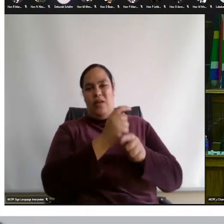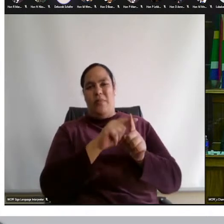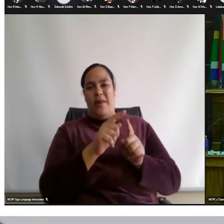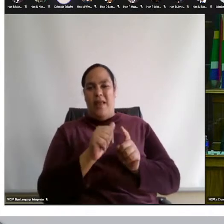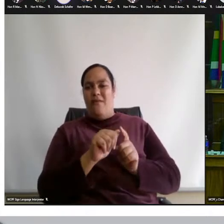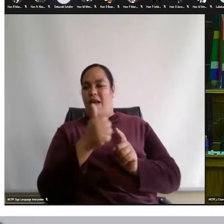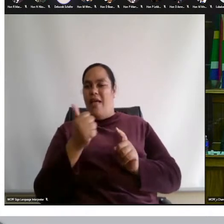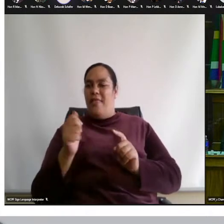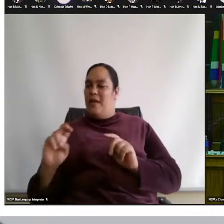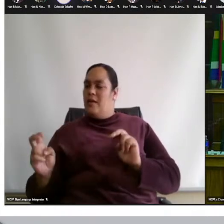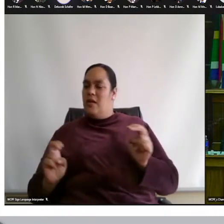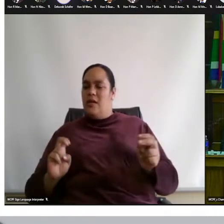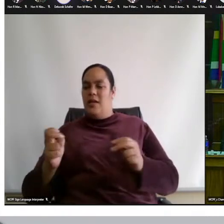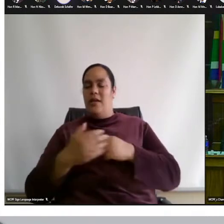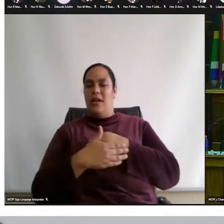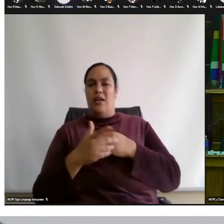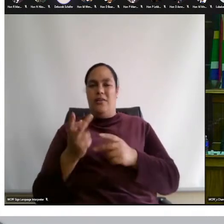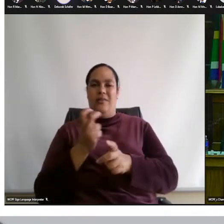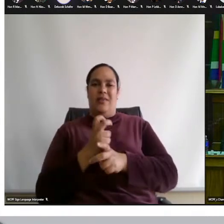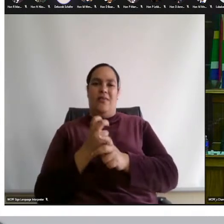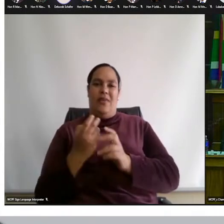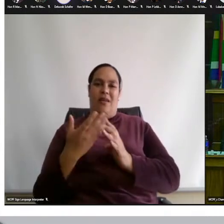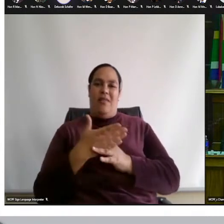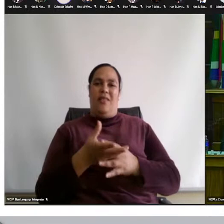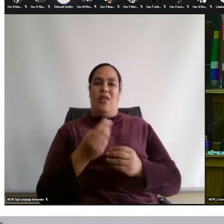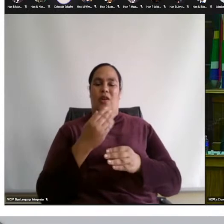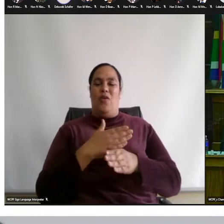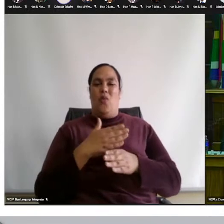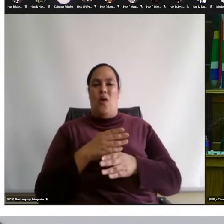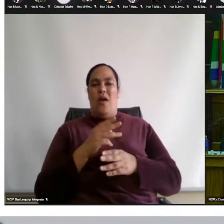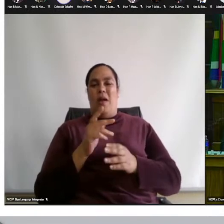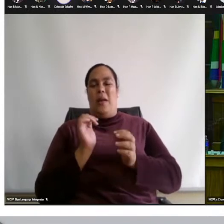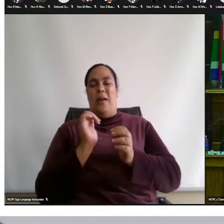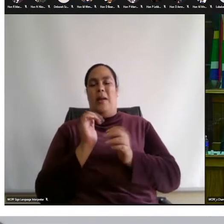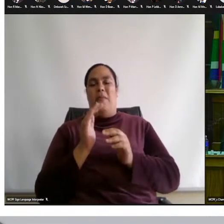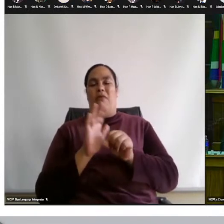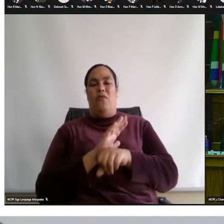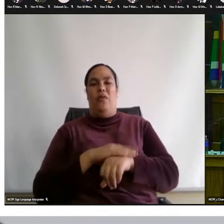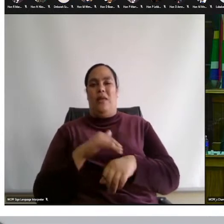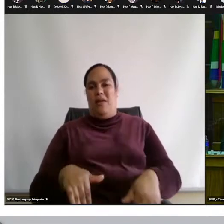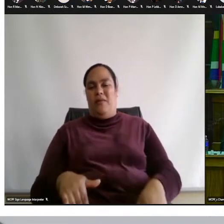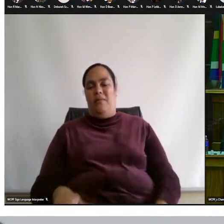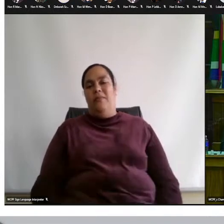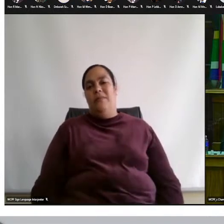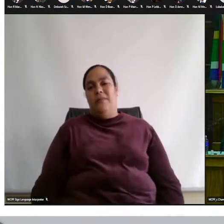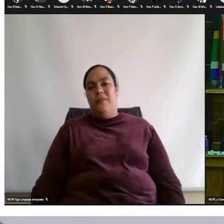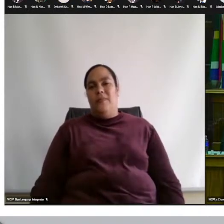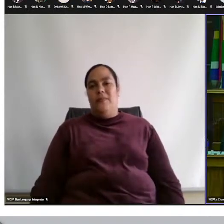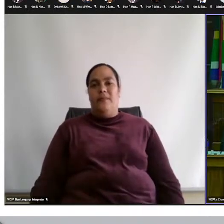our neighbouring countries who find it extremely difficult to get work permits. Thank you, Speaker.